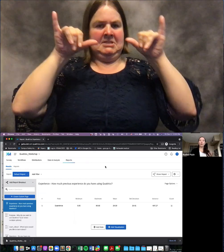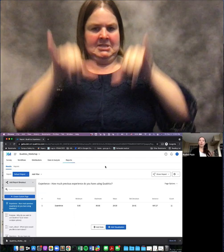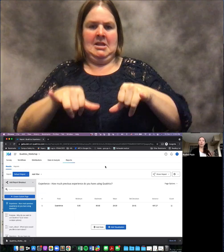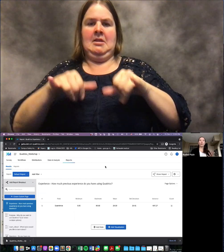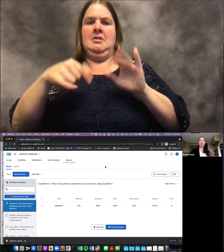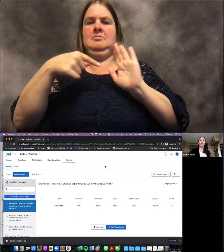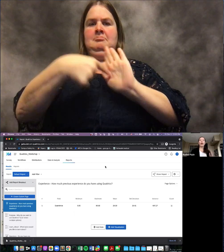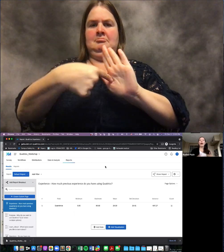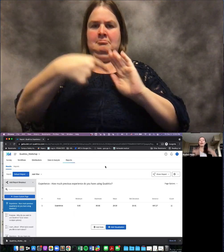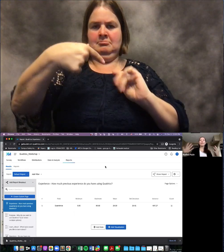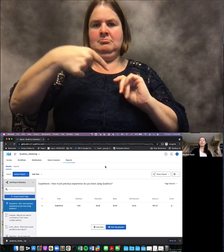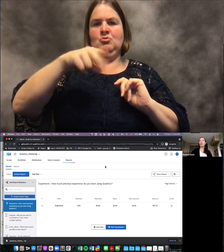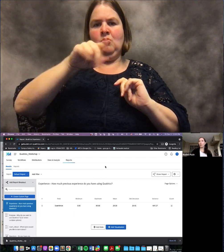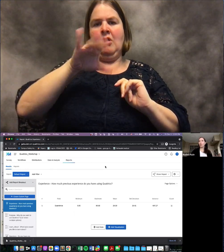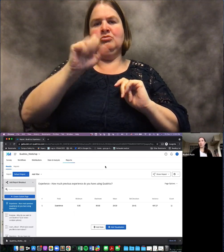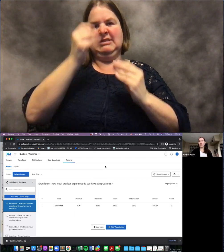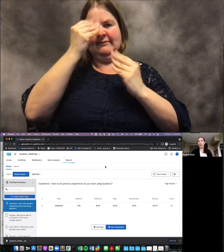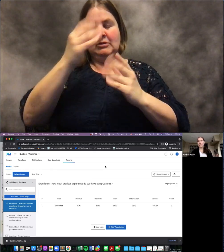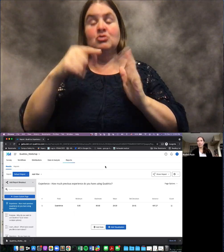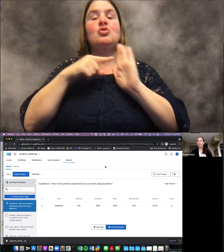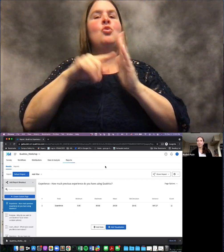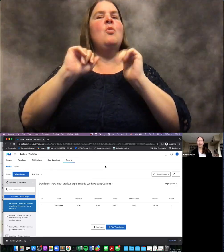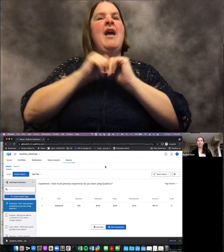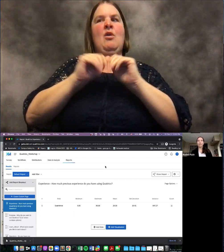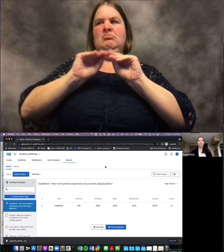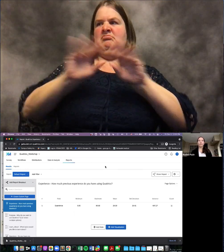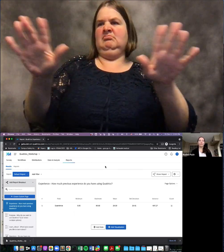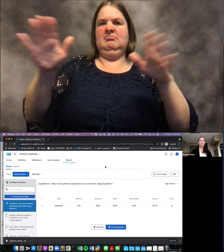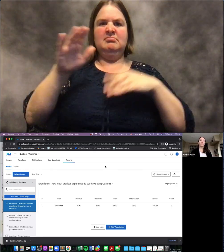going to show you how to distribute your data.